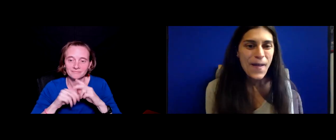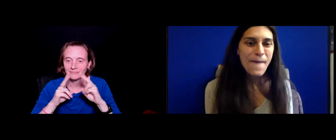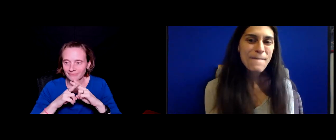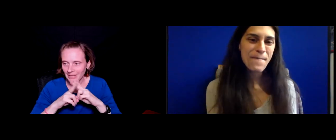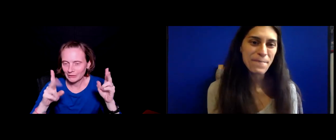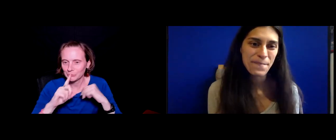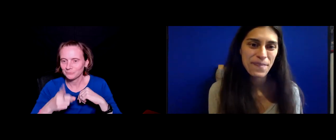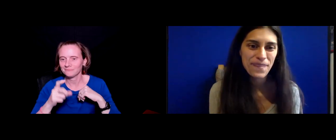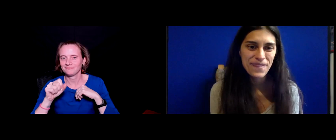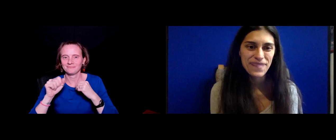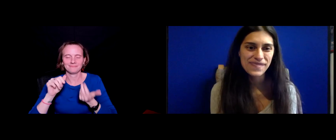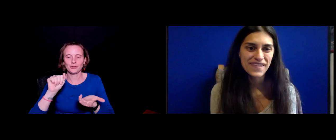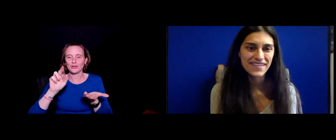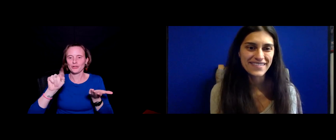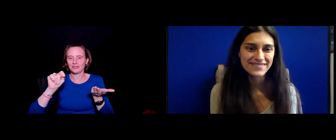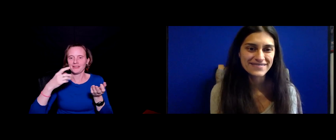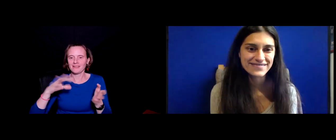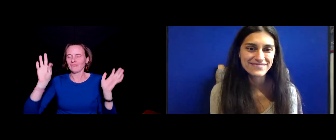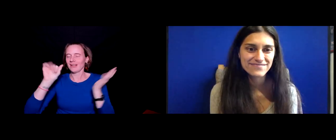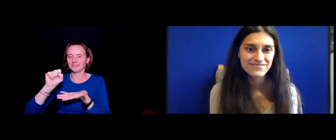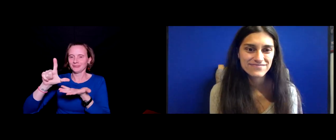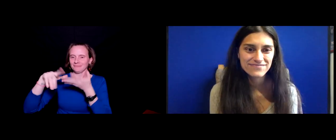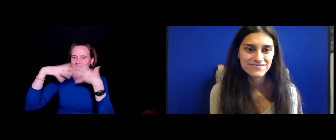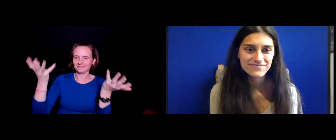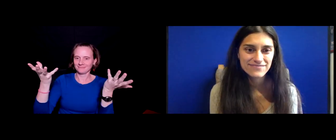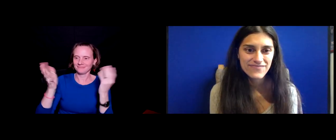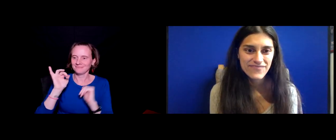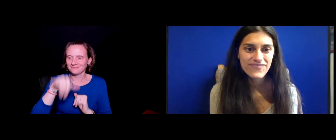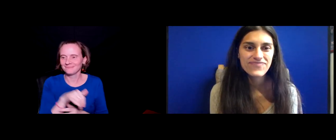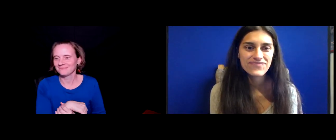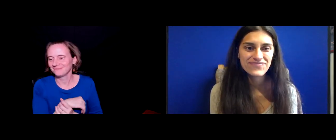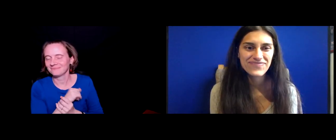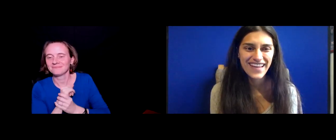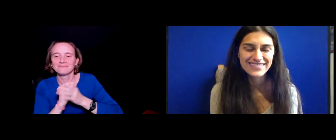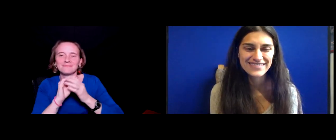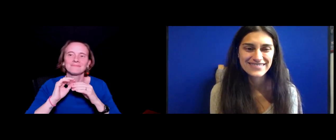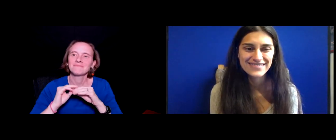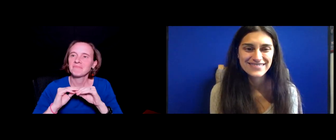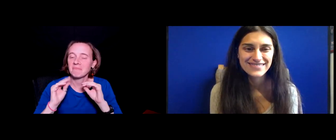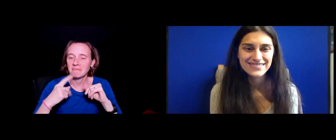too. Absolutely. Very true. Yeah, it's the art of ASL.